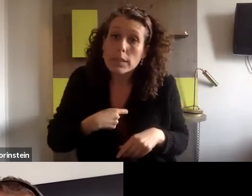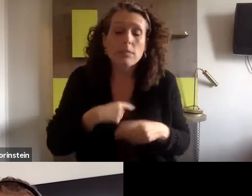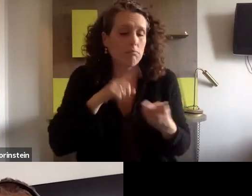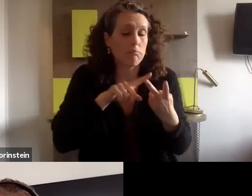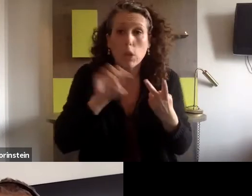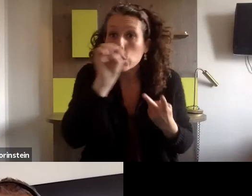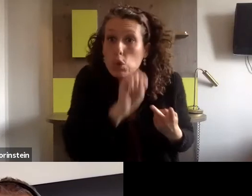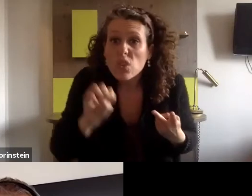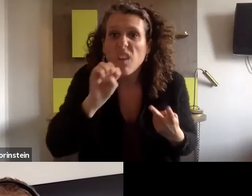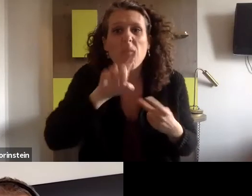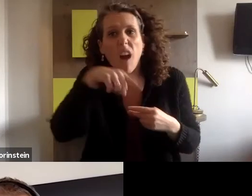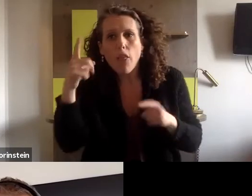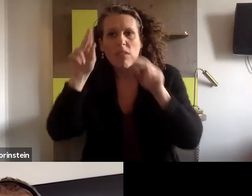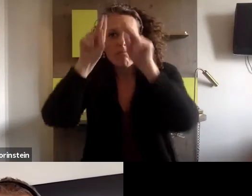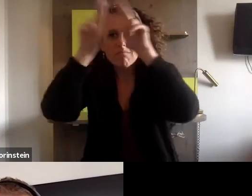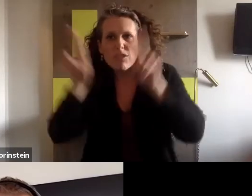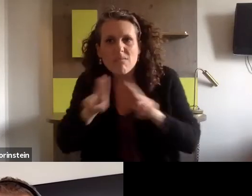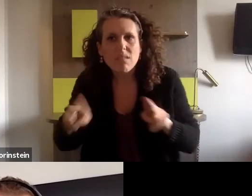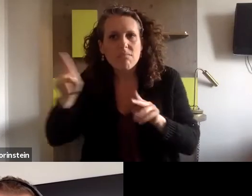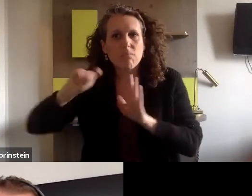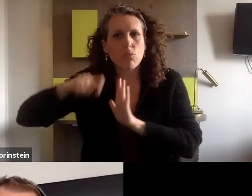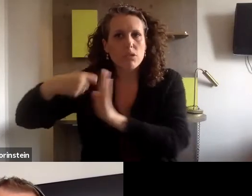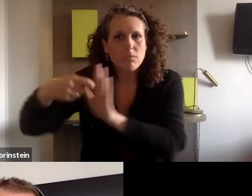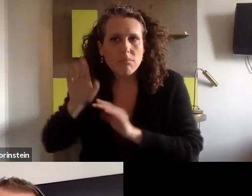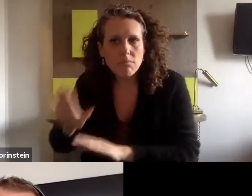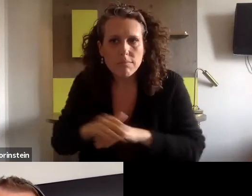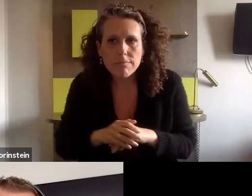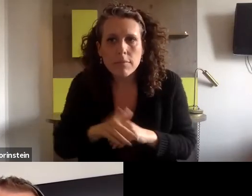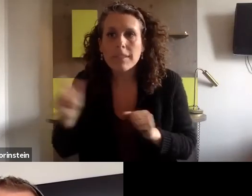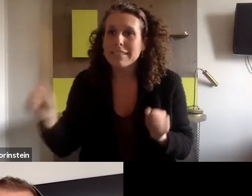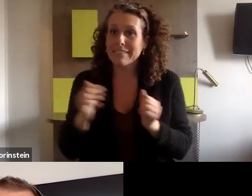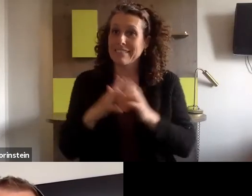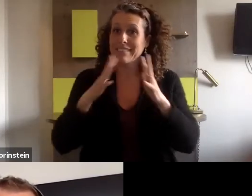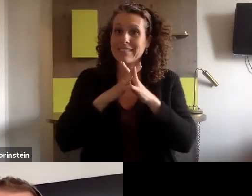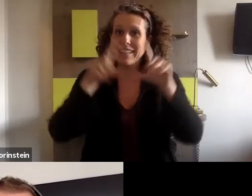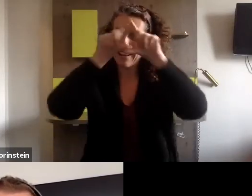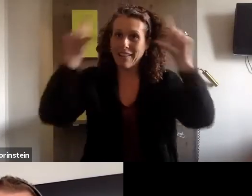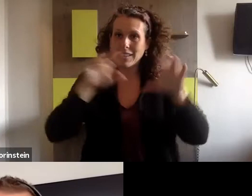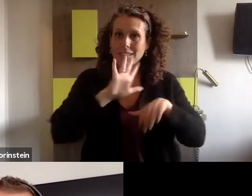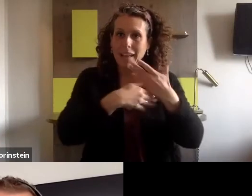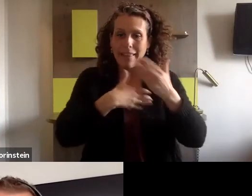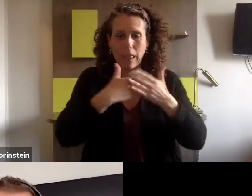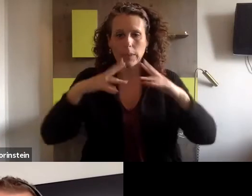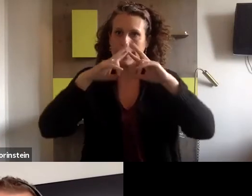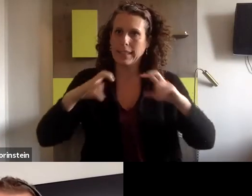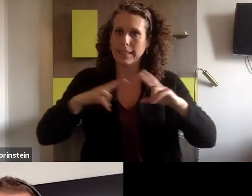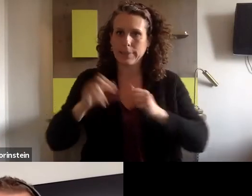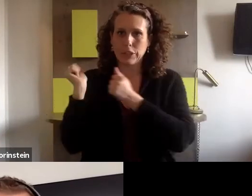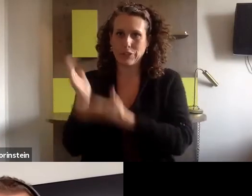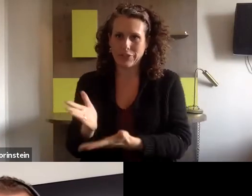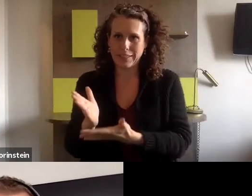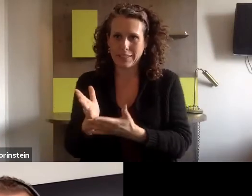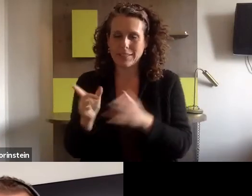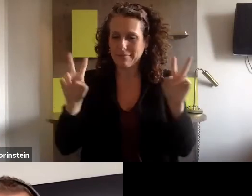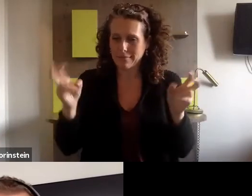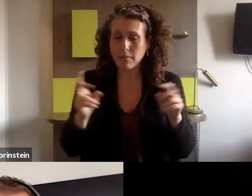other international projects. He's the founder of the company Sign Language Assessment Services, and of course he's